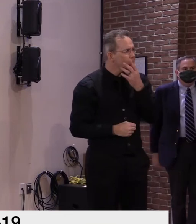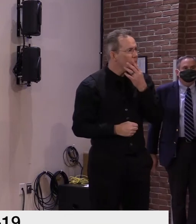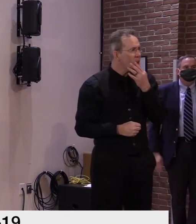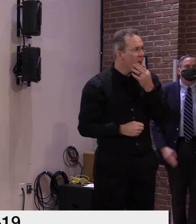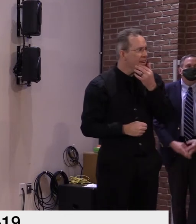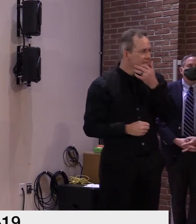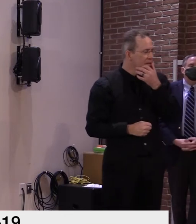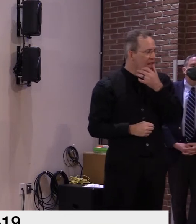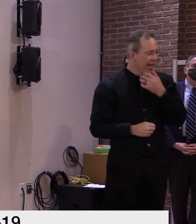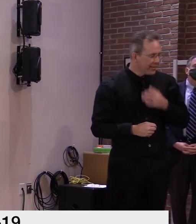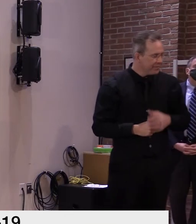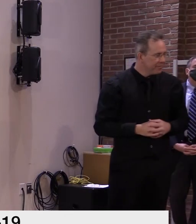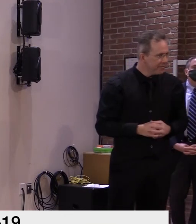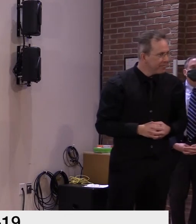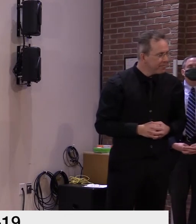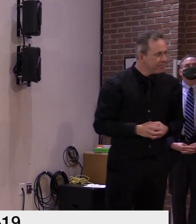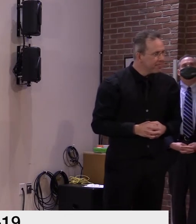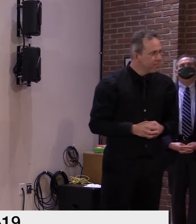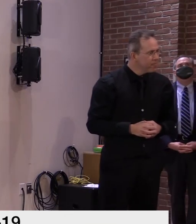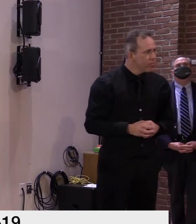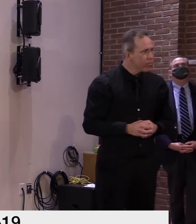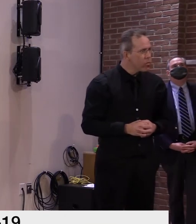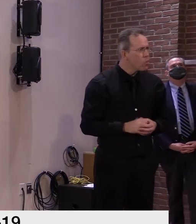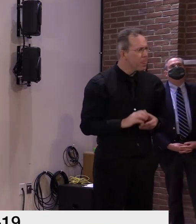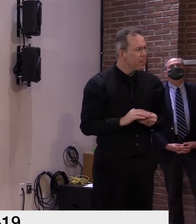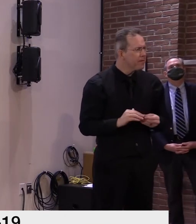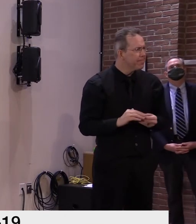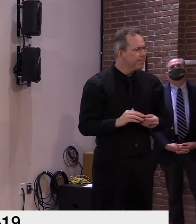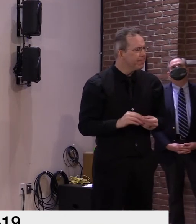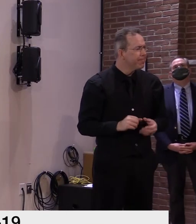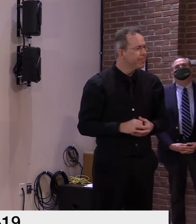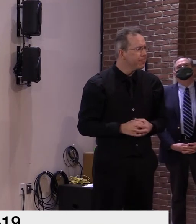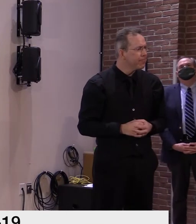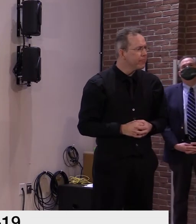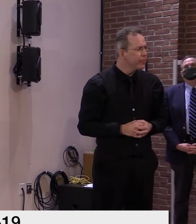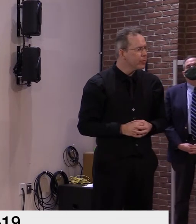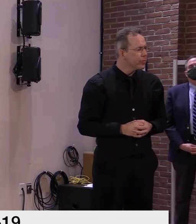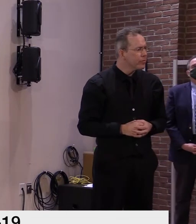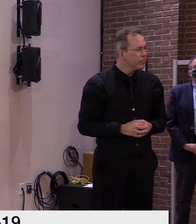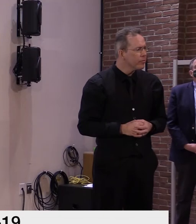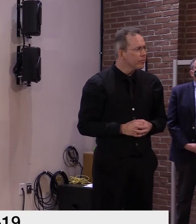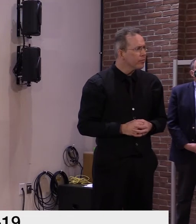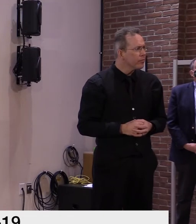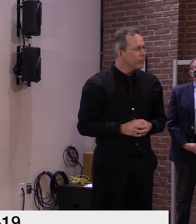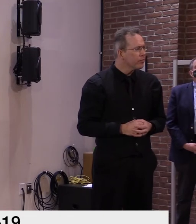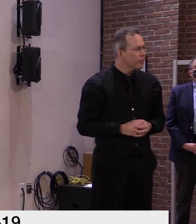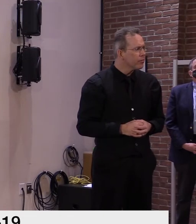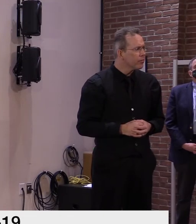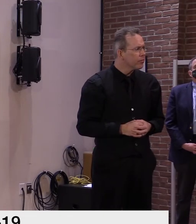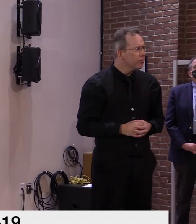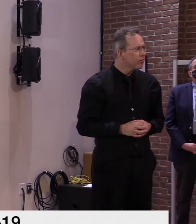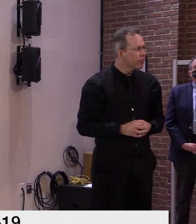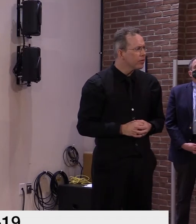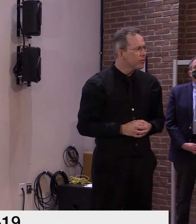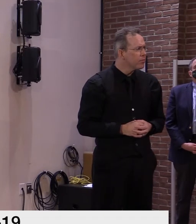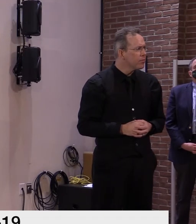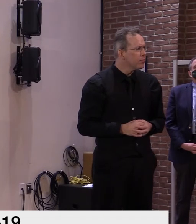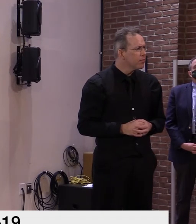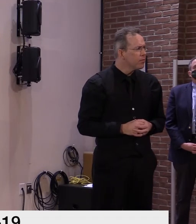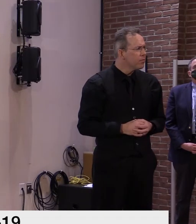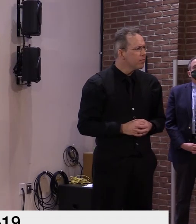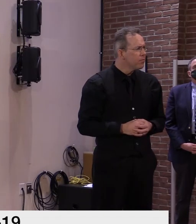She is still very concerned about her inability to see her mother Her mother's